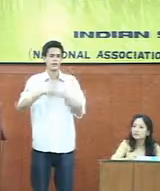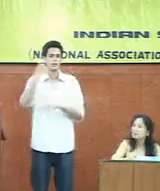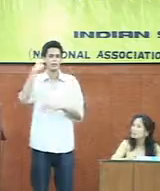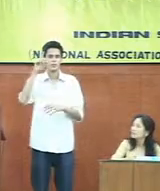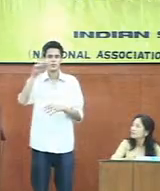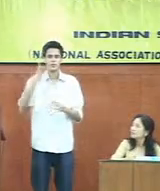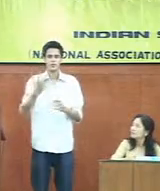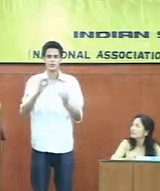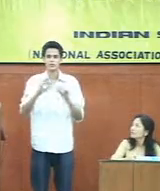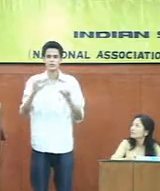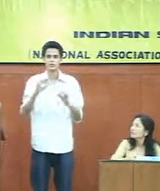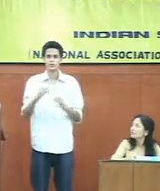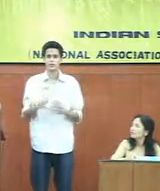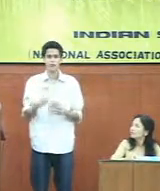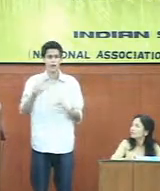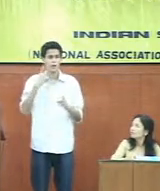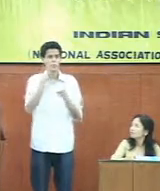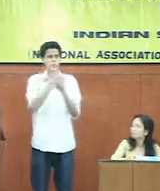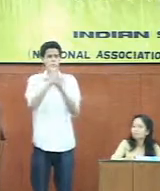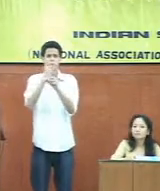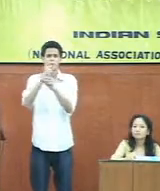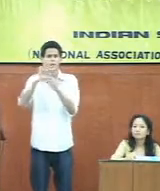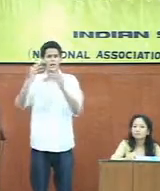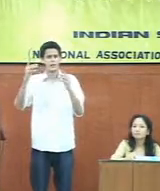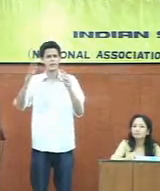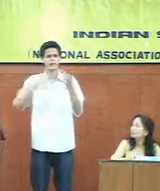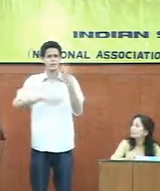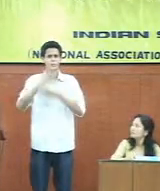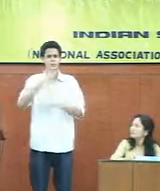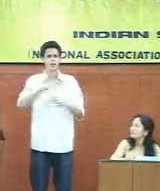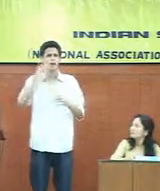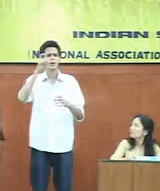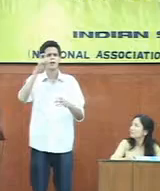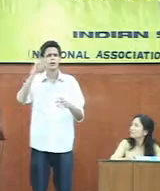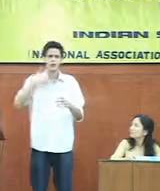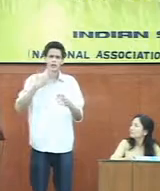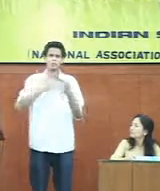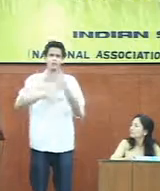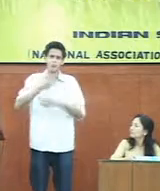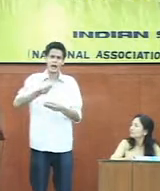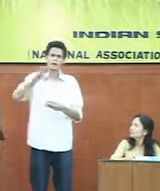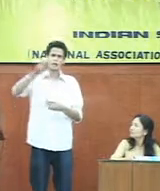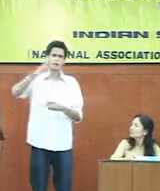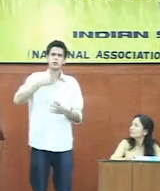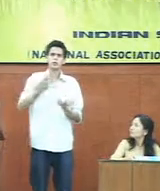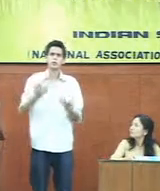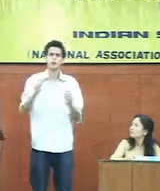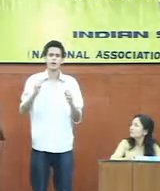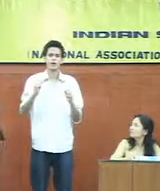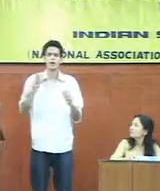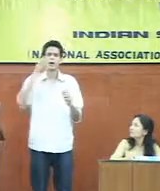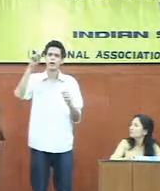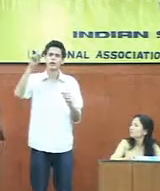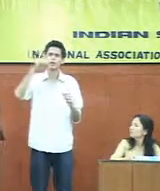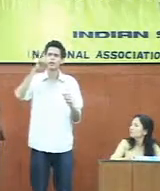have met with a lot of disabled people who have complaints on this issue, and they say that their